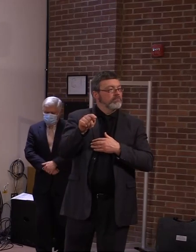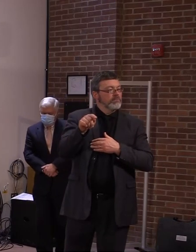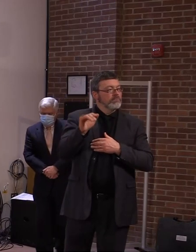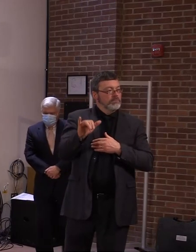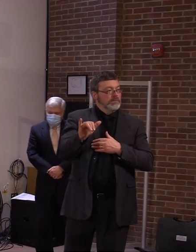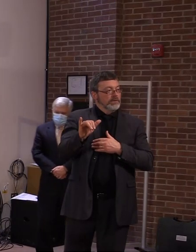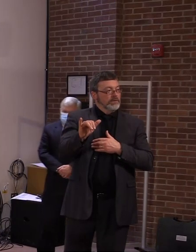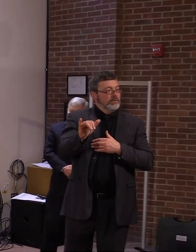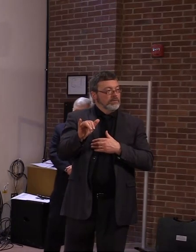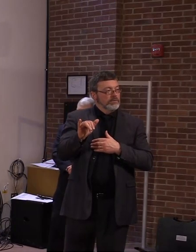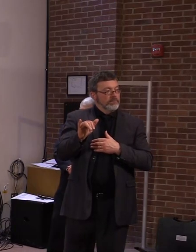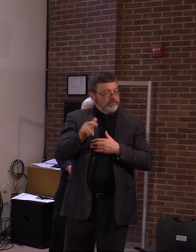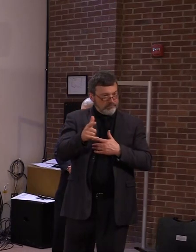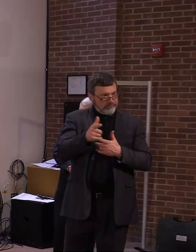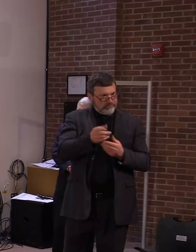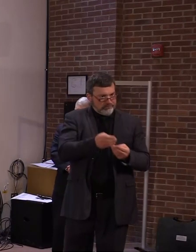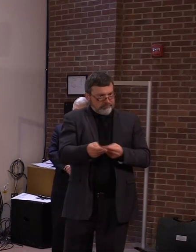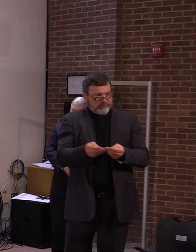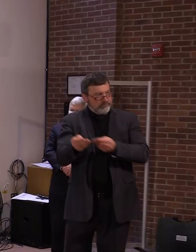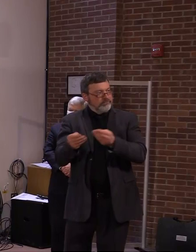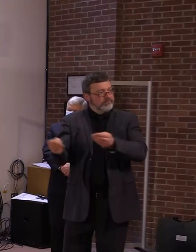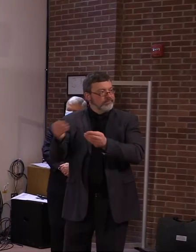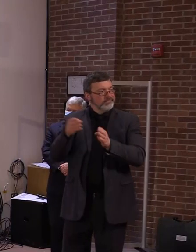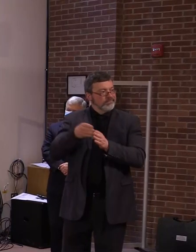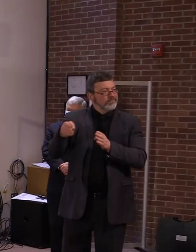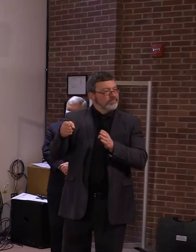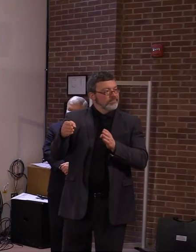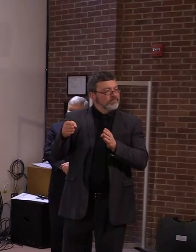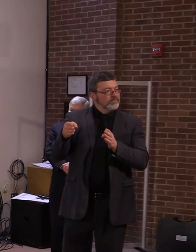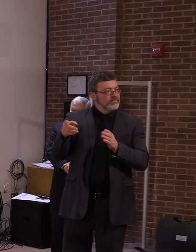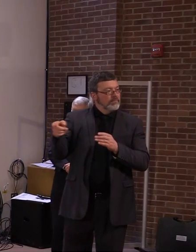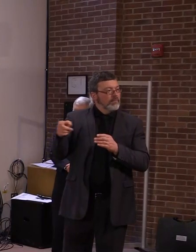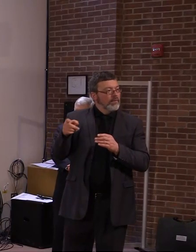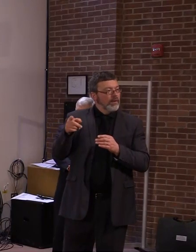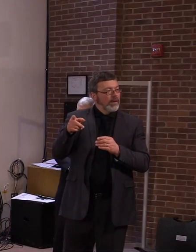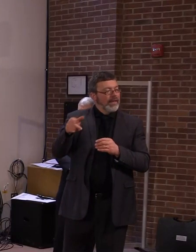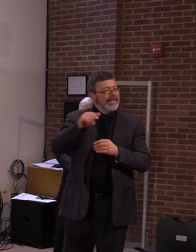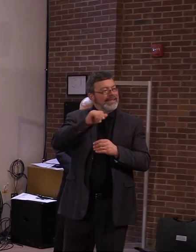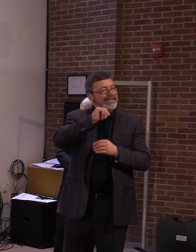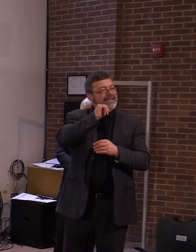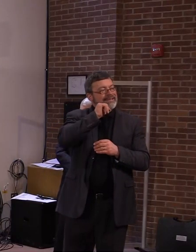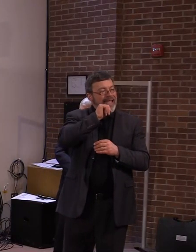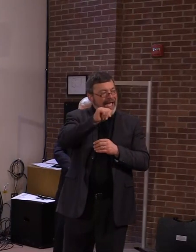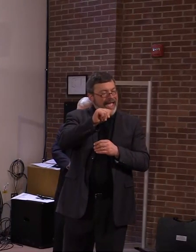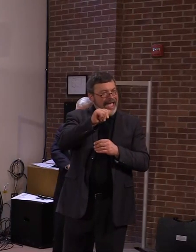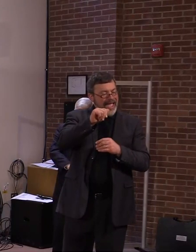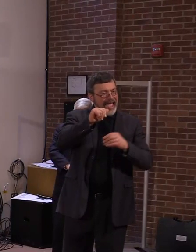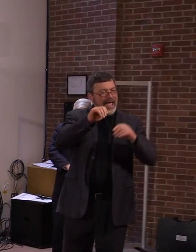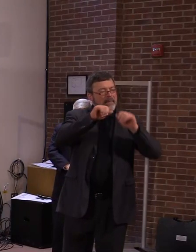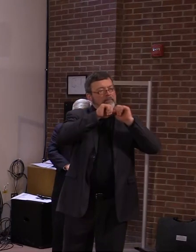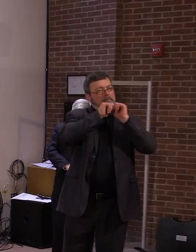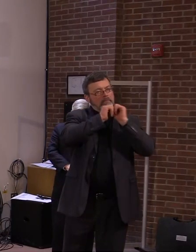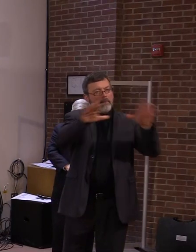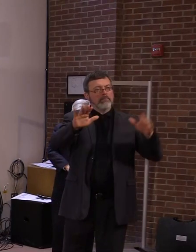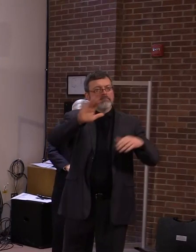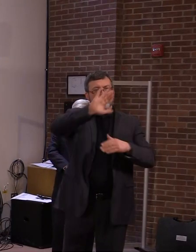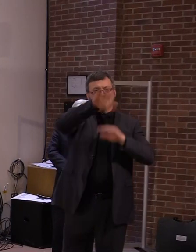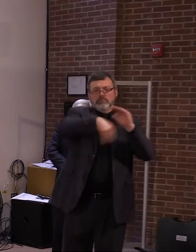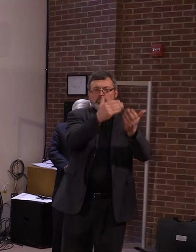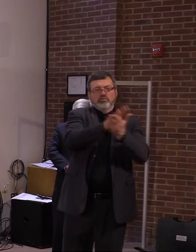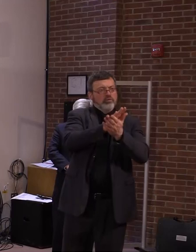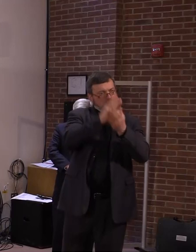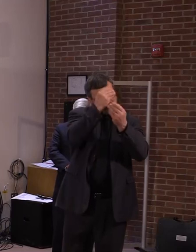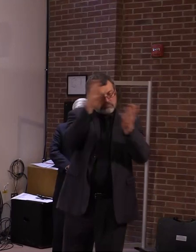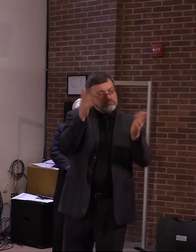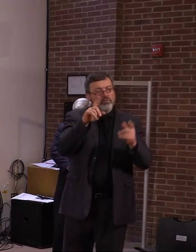instead of broad announcements to entire school communities. I'm wondering if there's a directive or if that's something that's